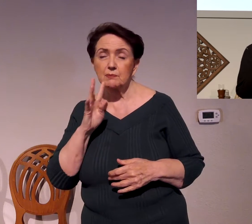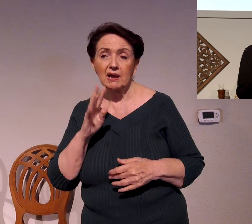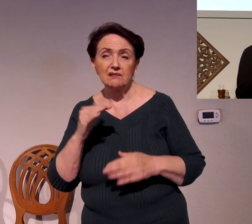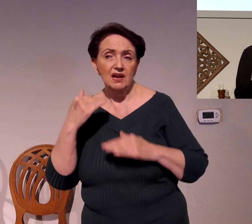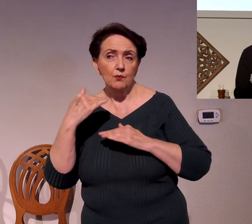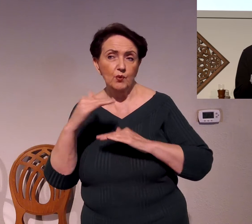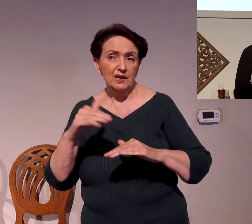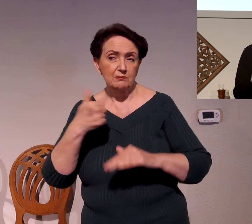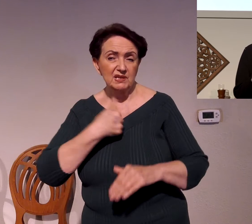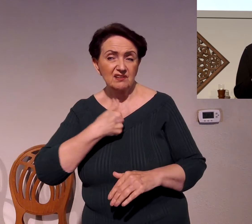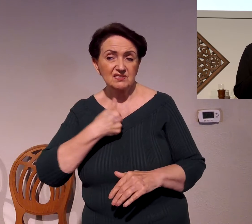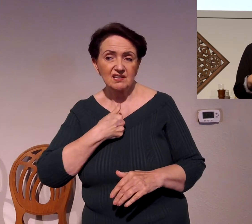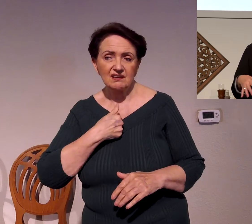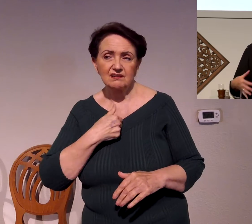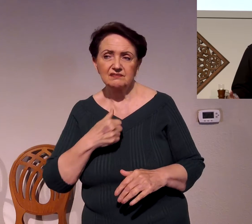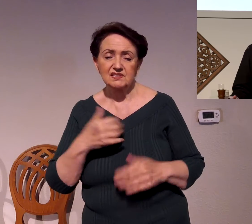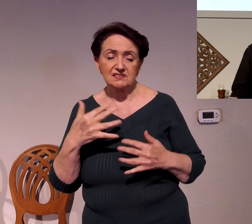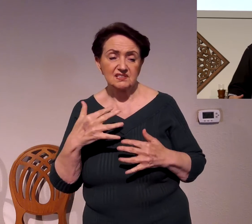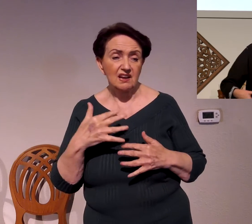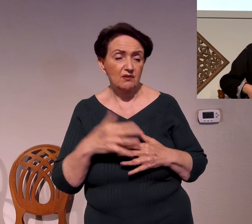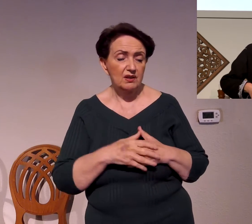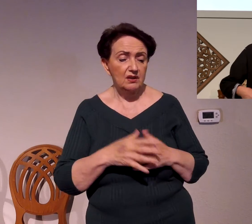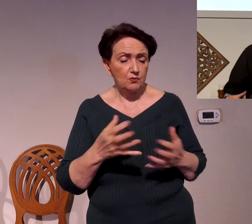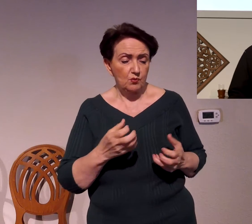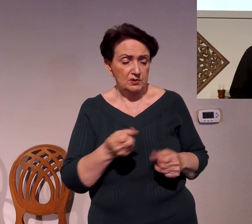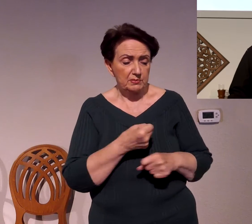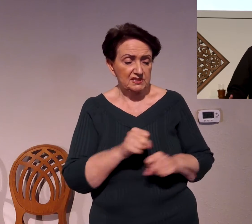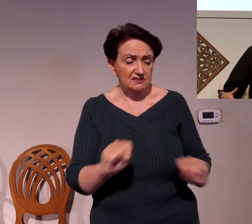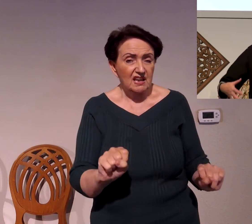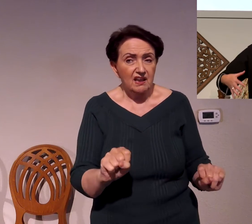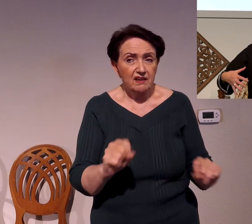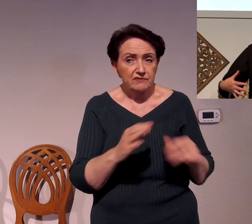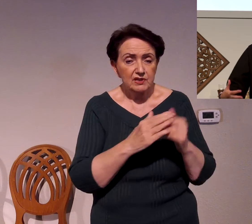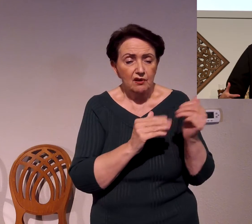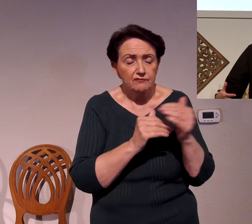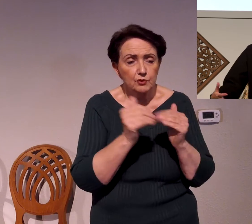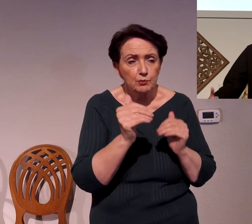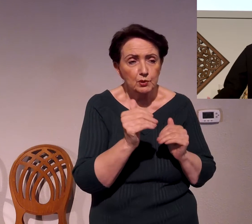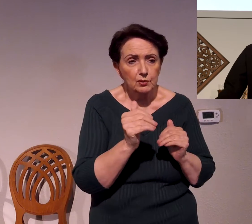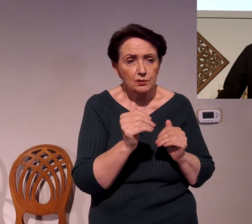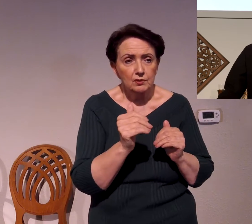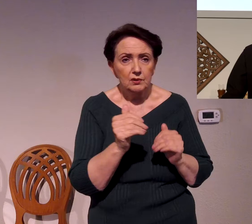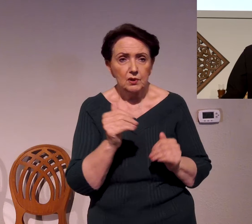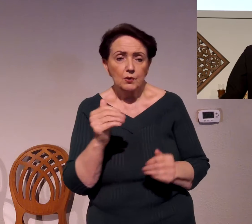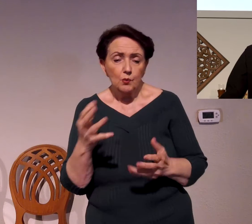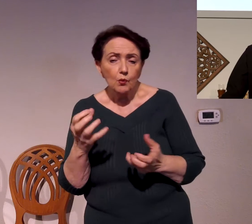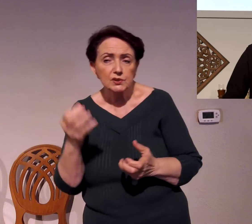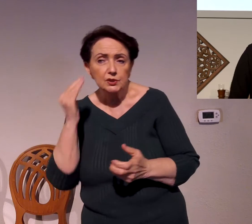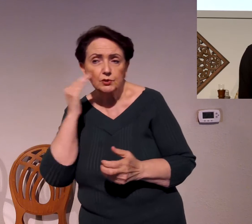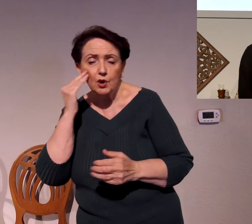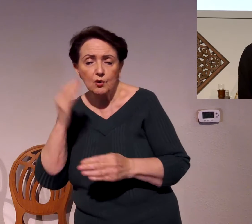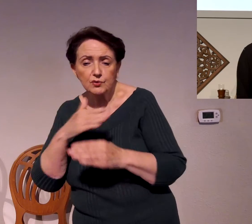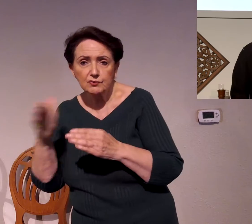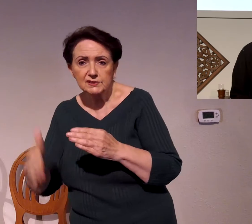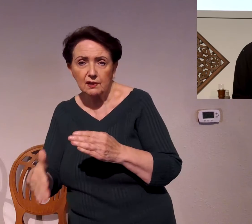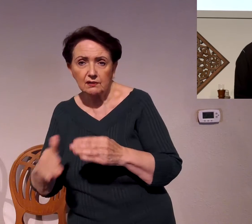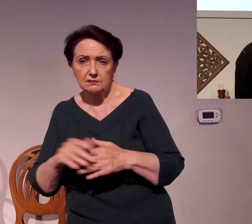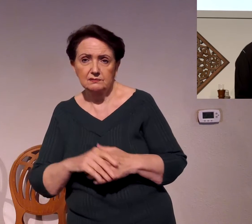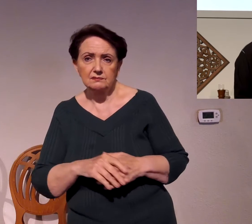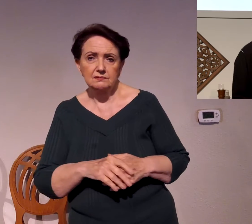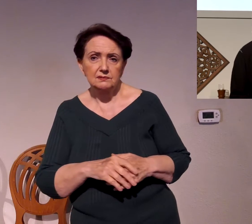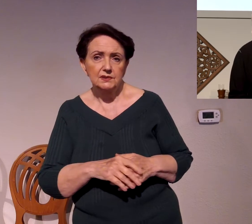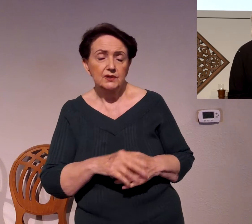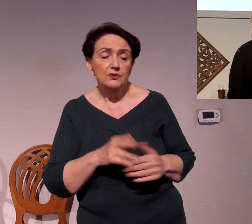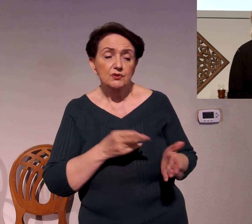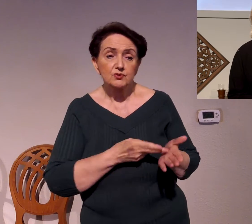gets a little scary. We want to be safe, we want to be comfortable, we want to know how it's all going to turn out. Actually, the truth is we don't